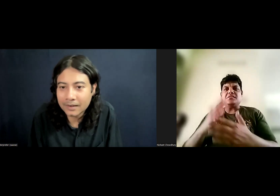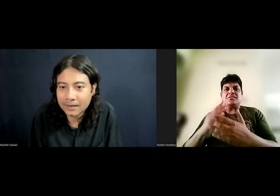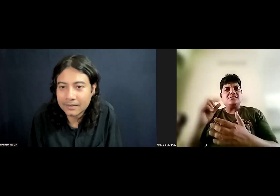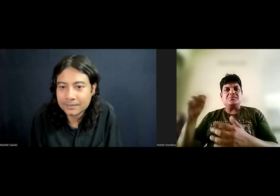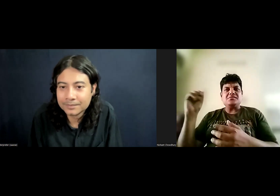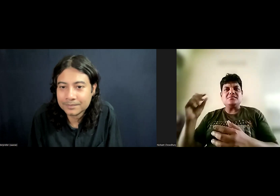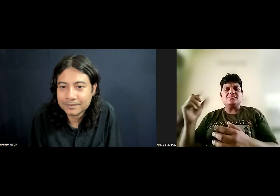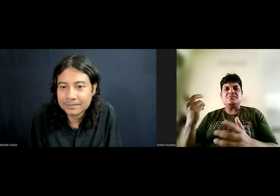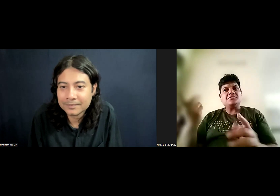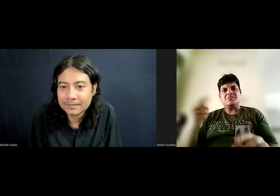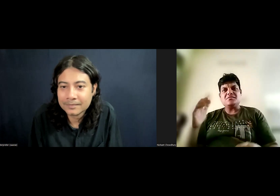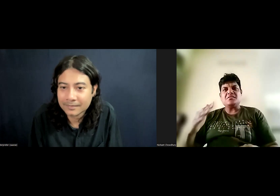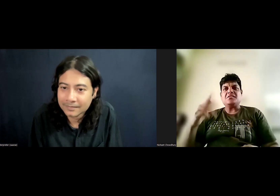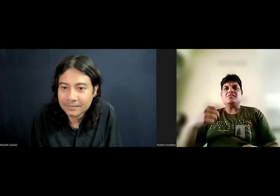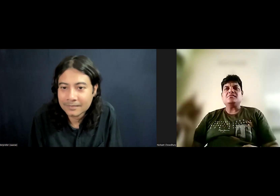deducted.